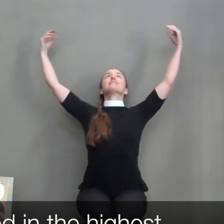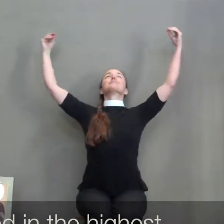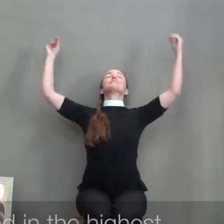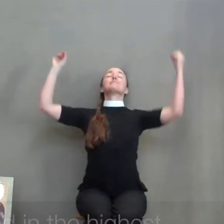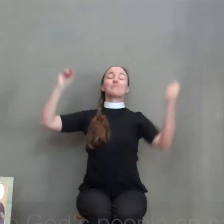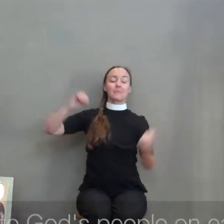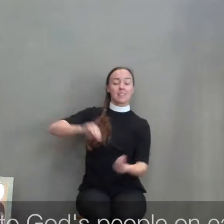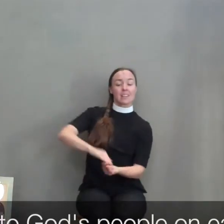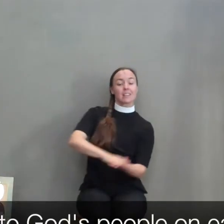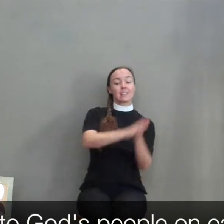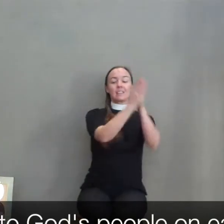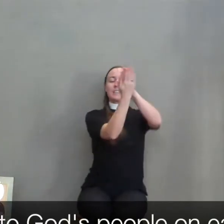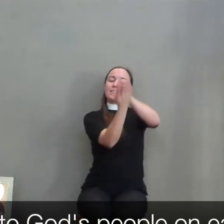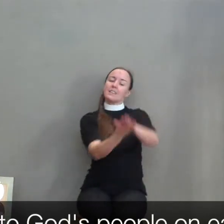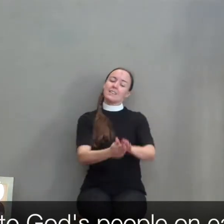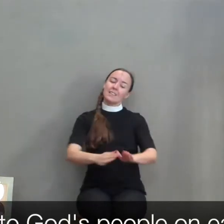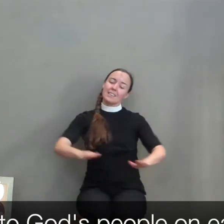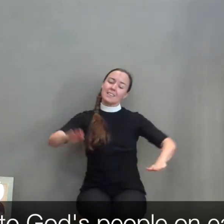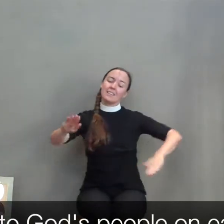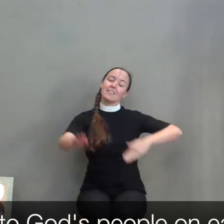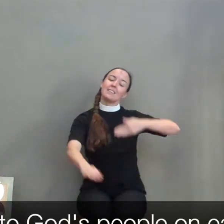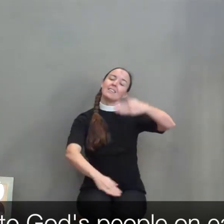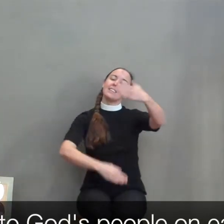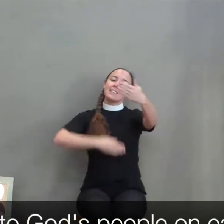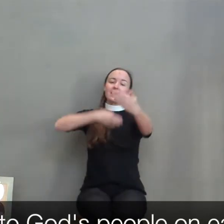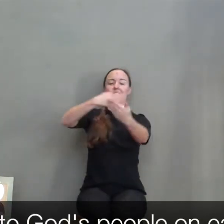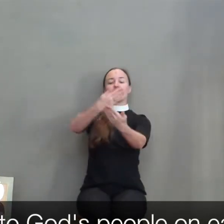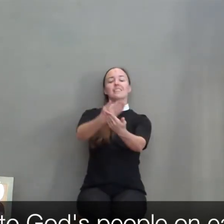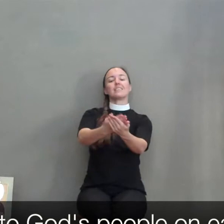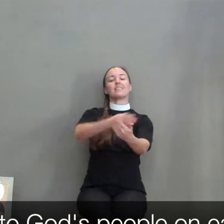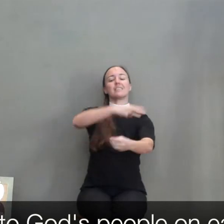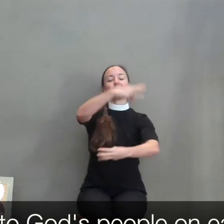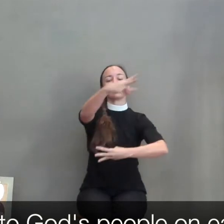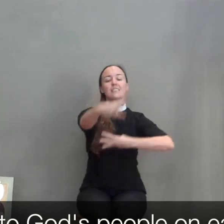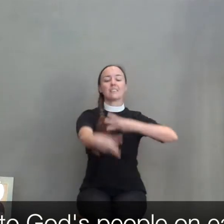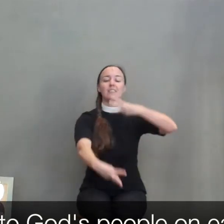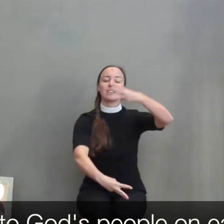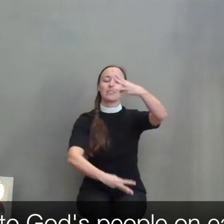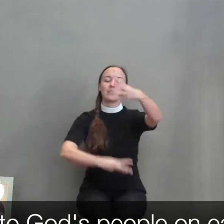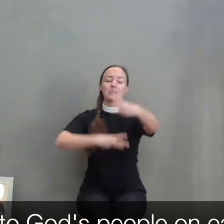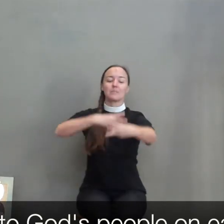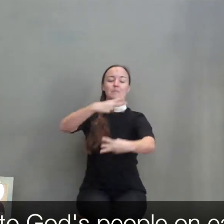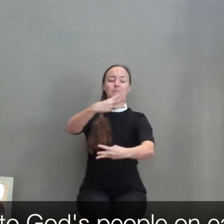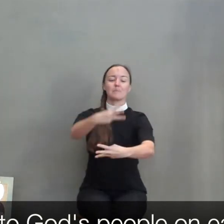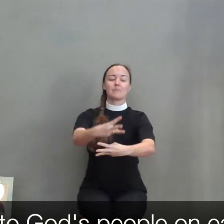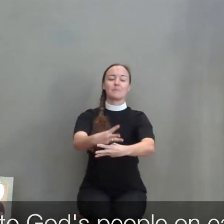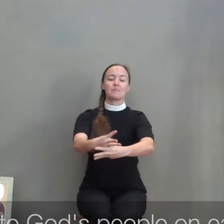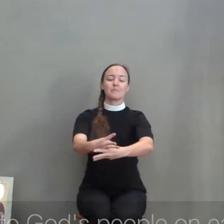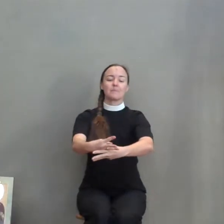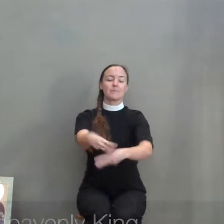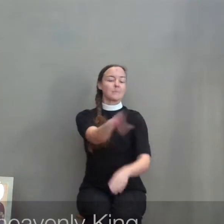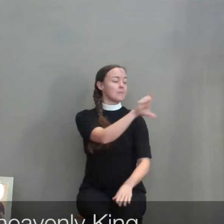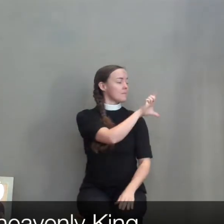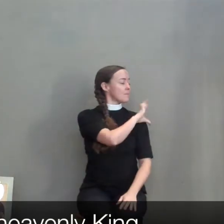highest, and peace to God's people on earth.